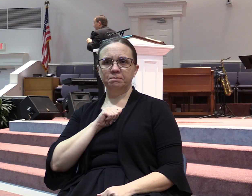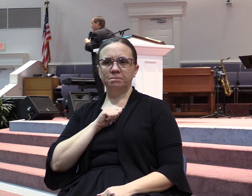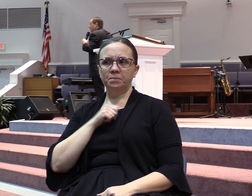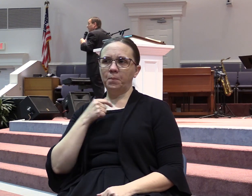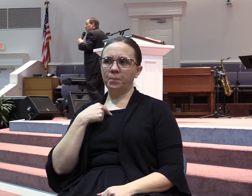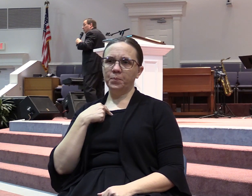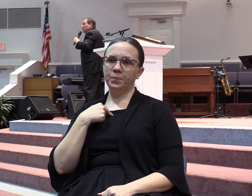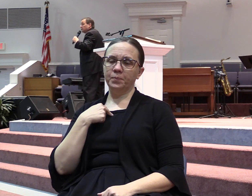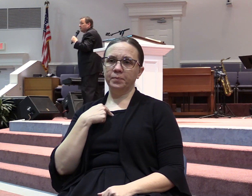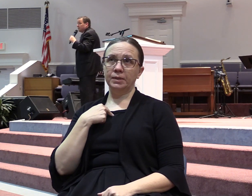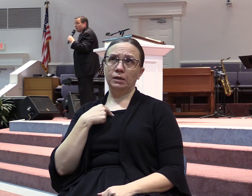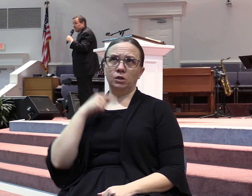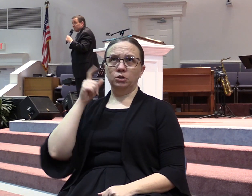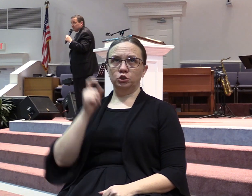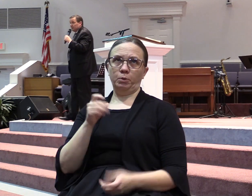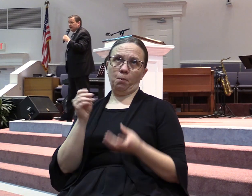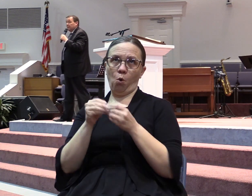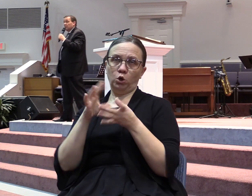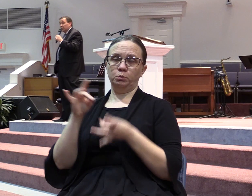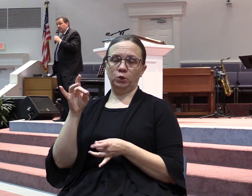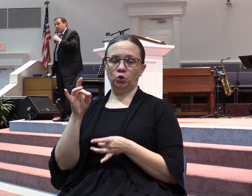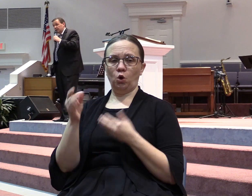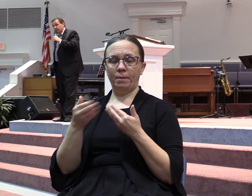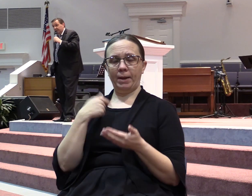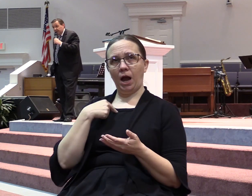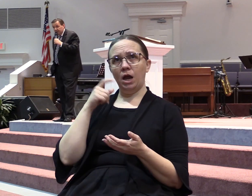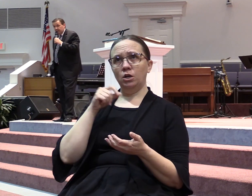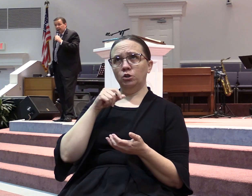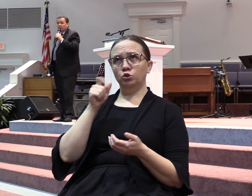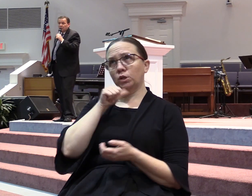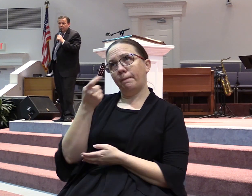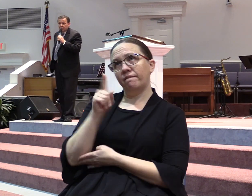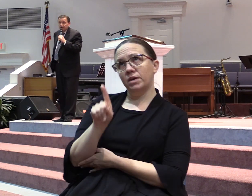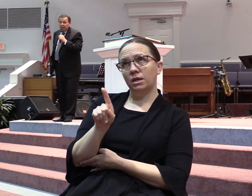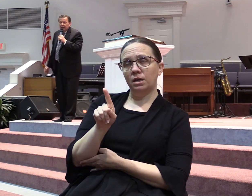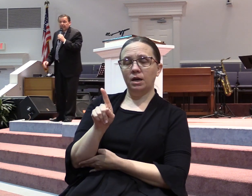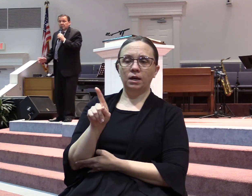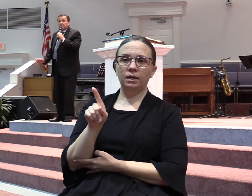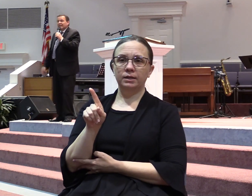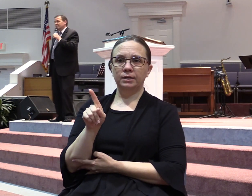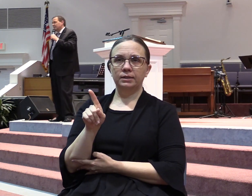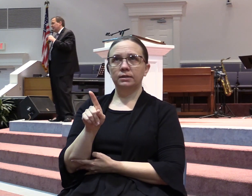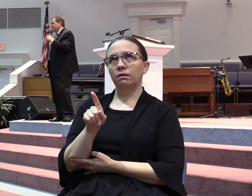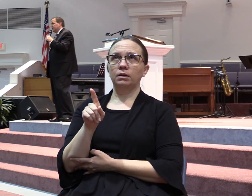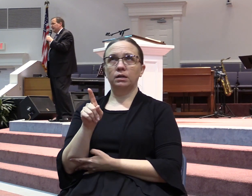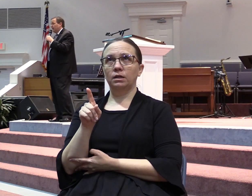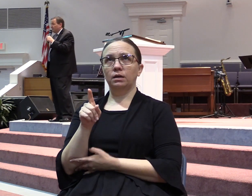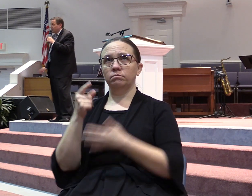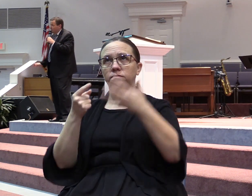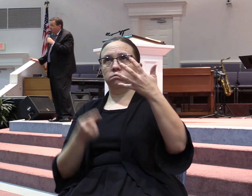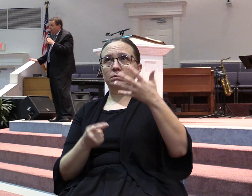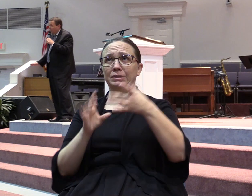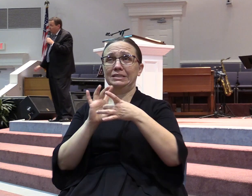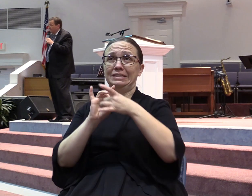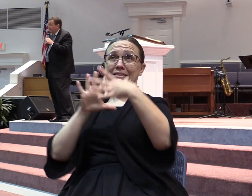I'm the one that probably should have been more spiritual, and I'm the one that shouldn't have been offended, and I'm the one that should. And I just, man, I've been out for